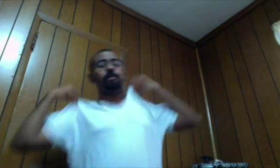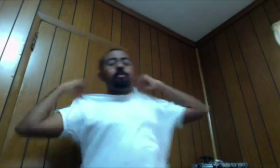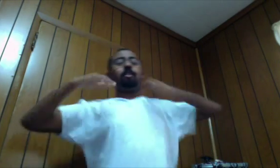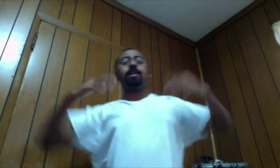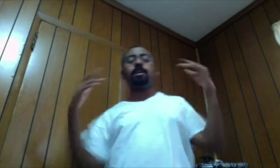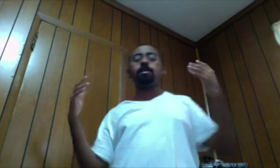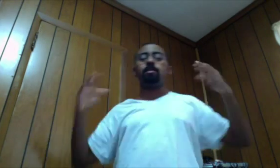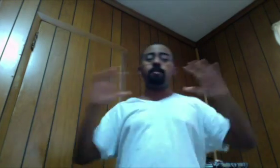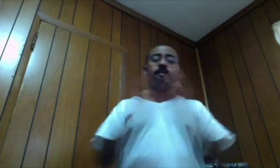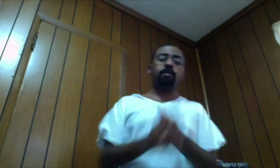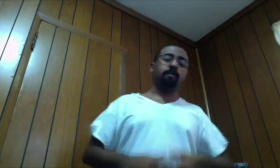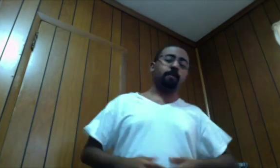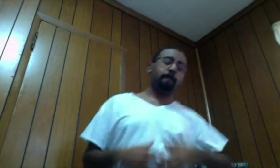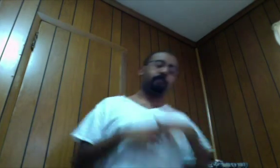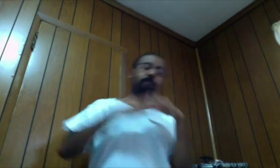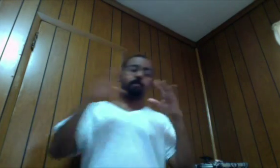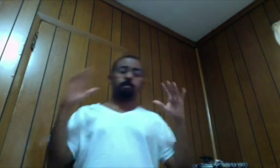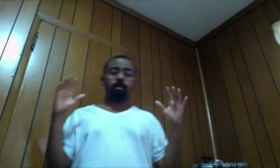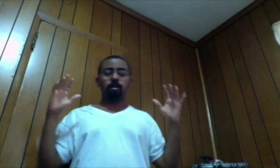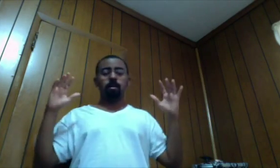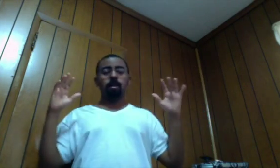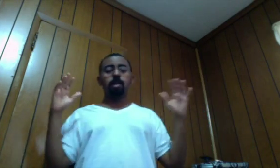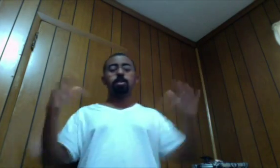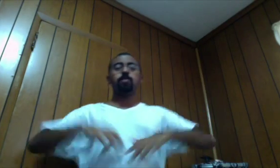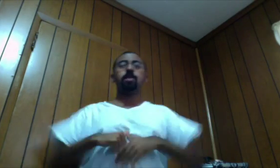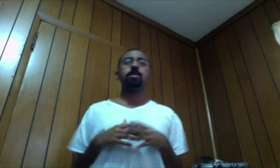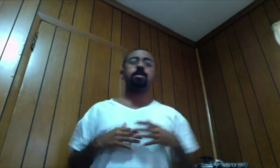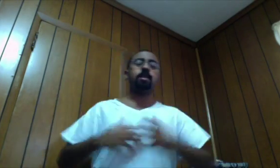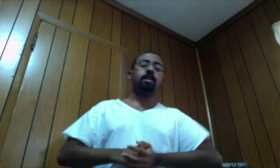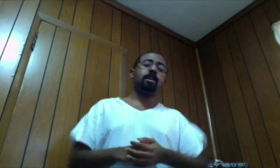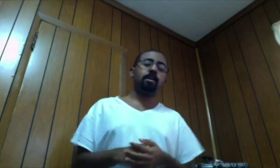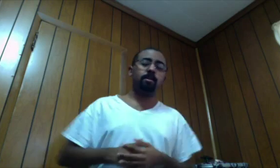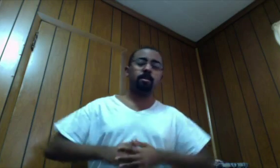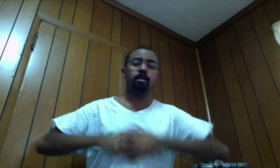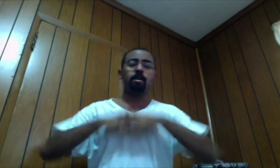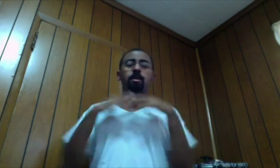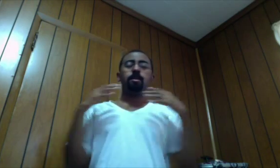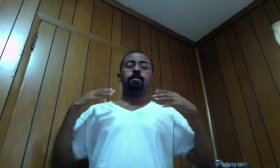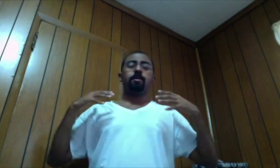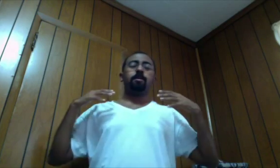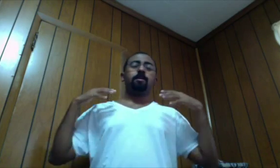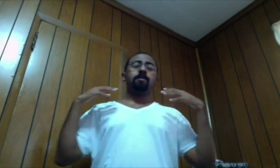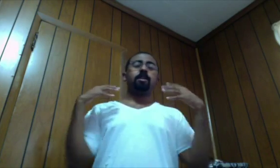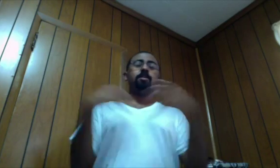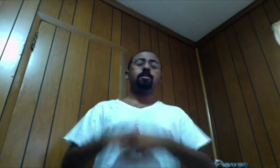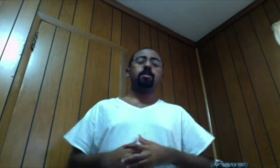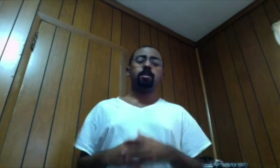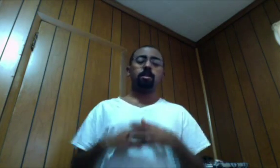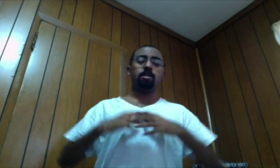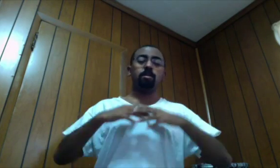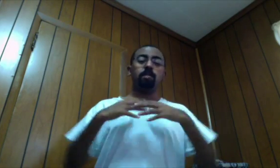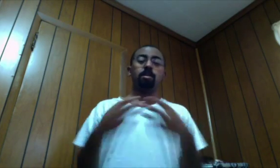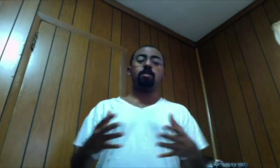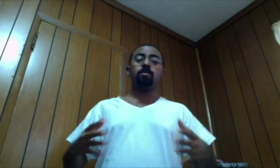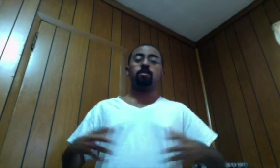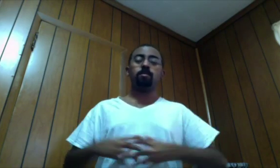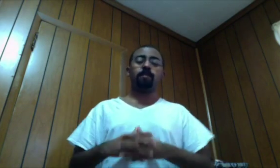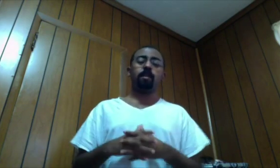before I get into the review, I just want to send out my condolences to Monty Oom's